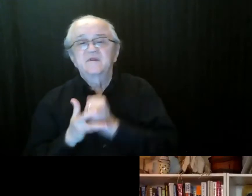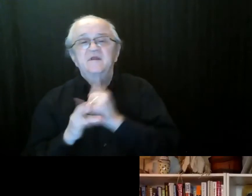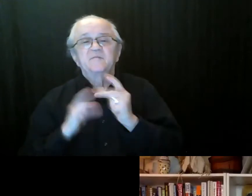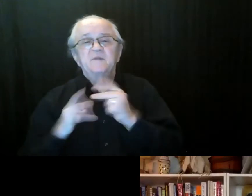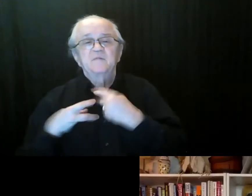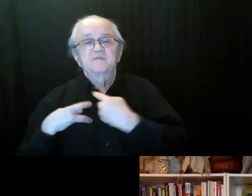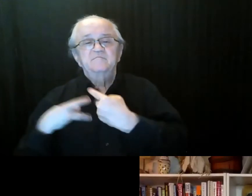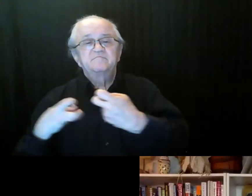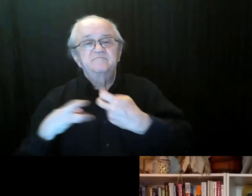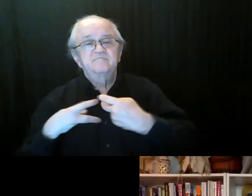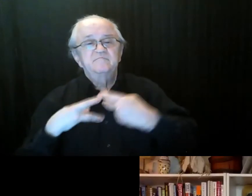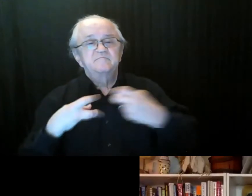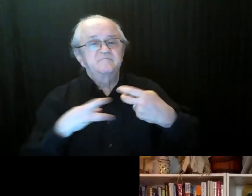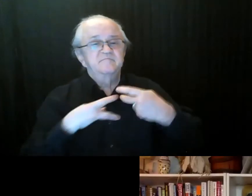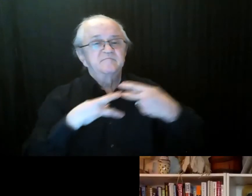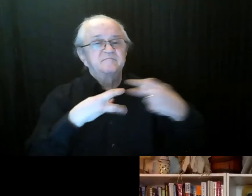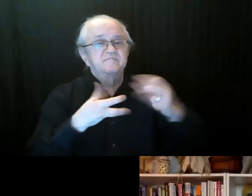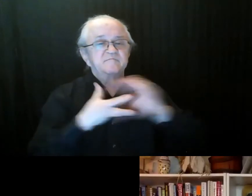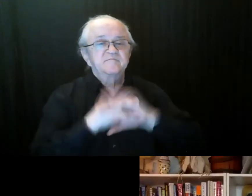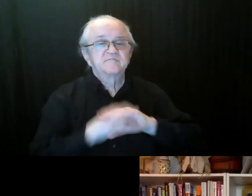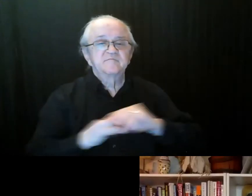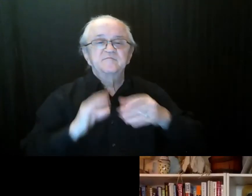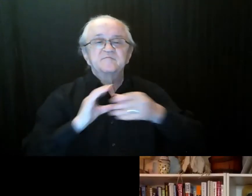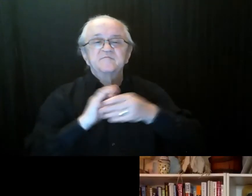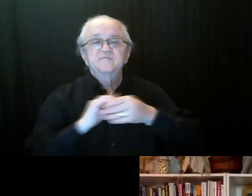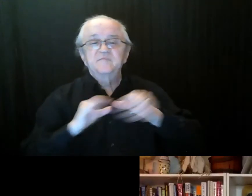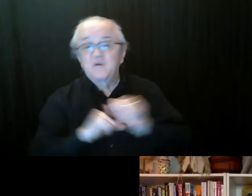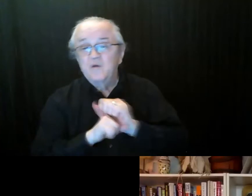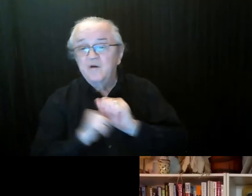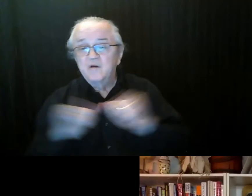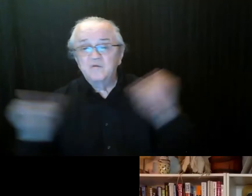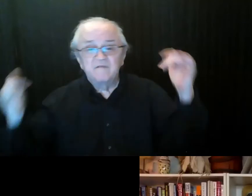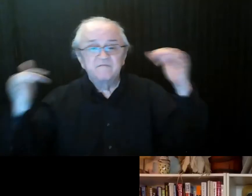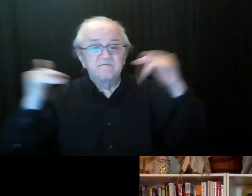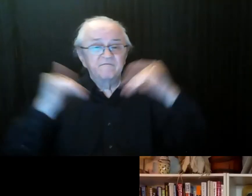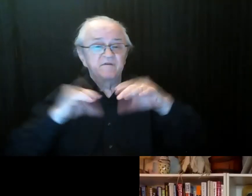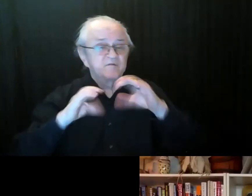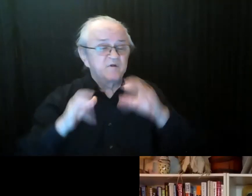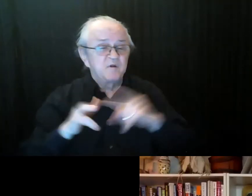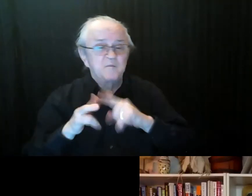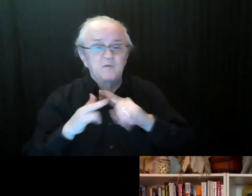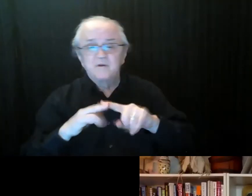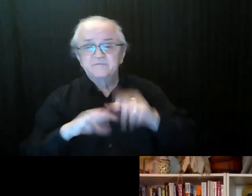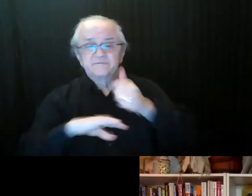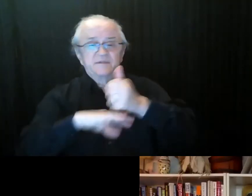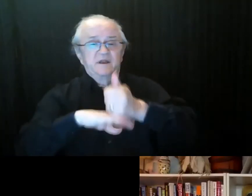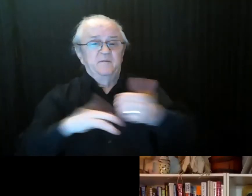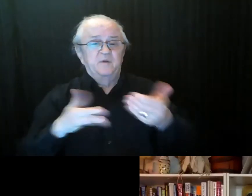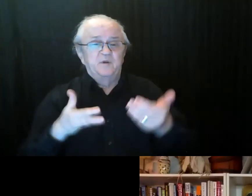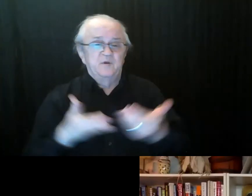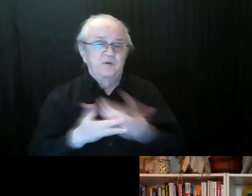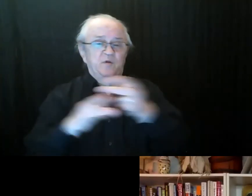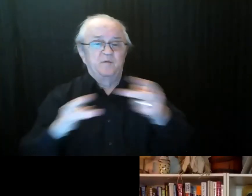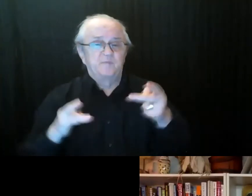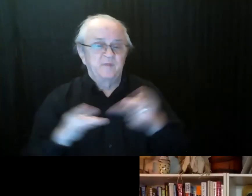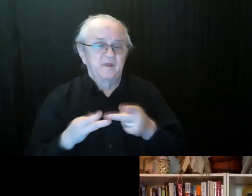whether starting or working with festivals, storytelling groups, or setting up new venues. Kanute credits, as